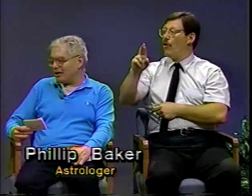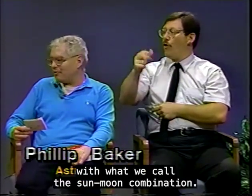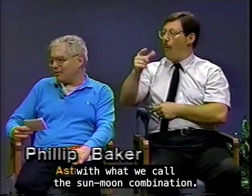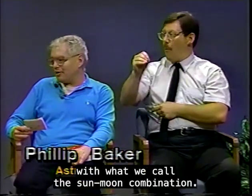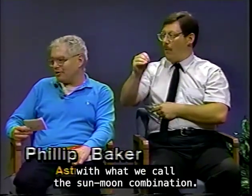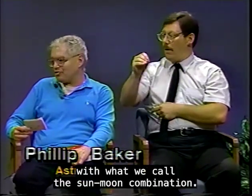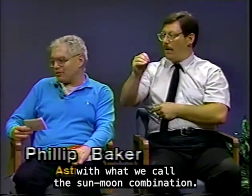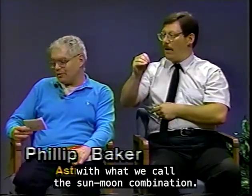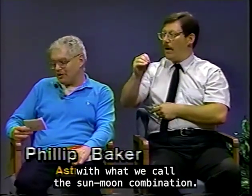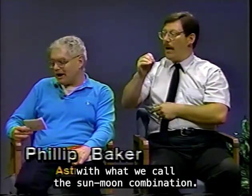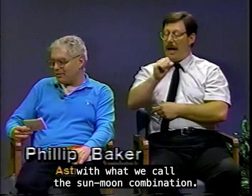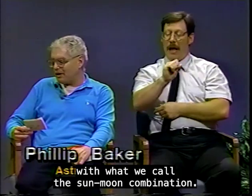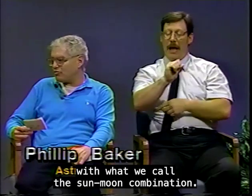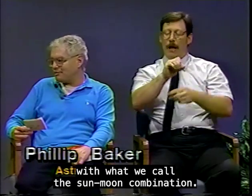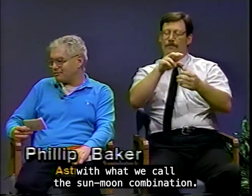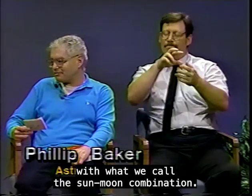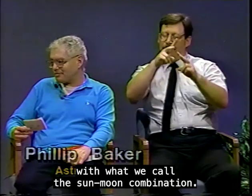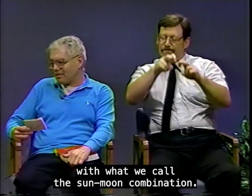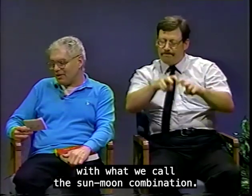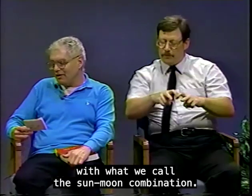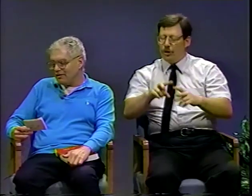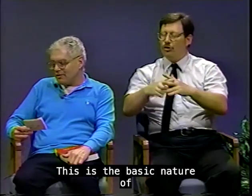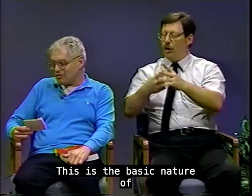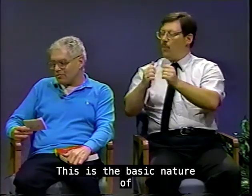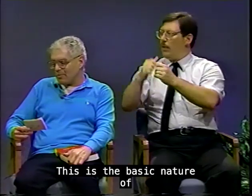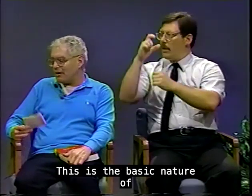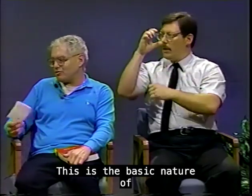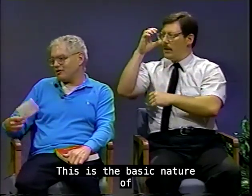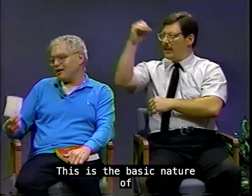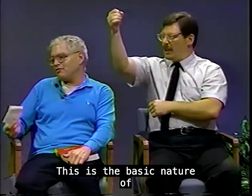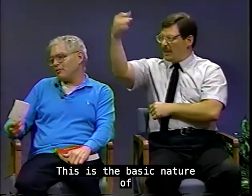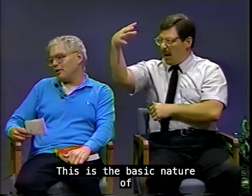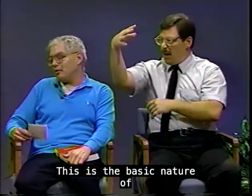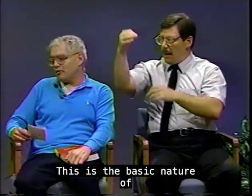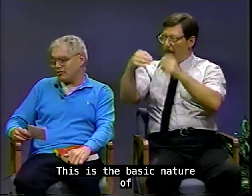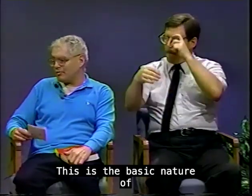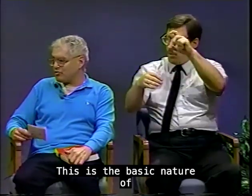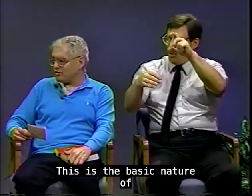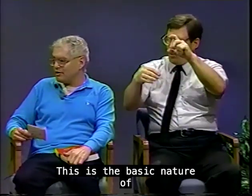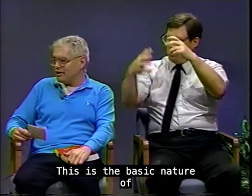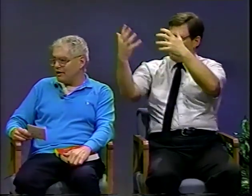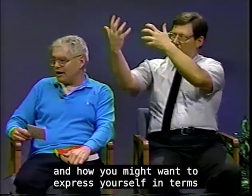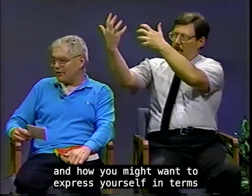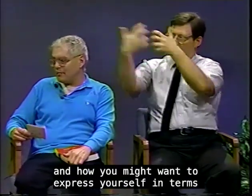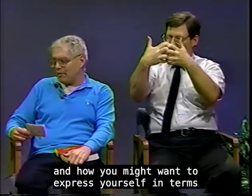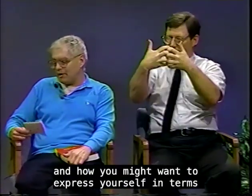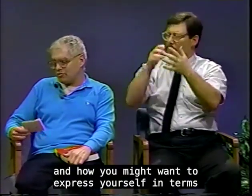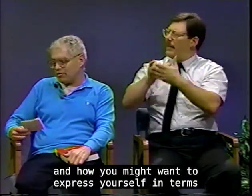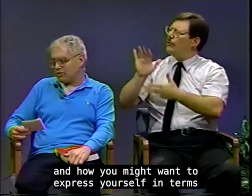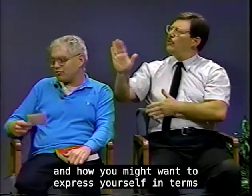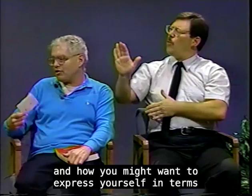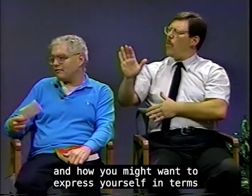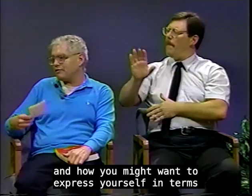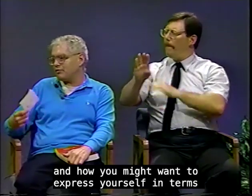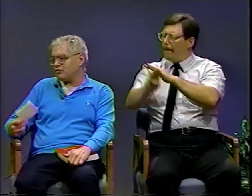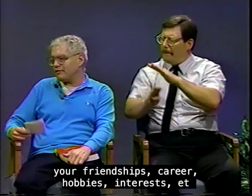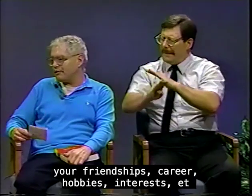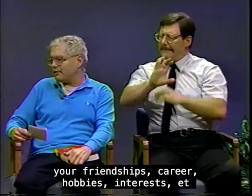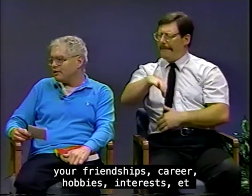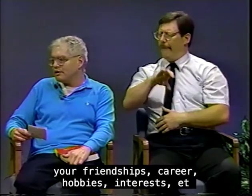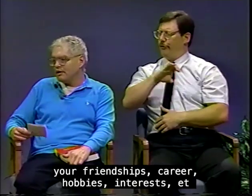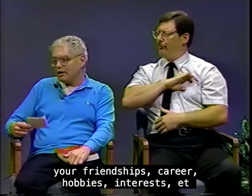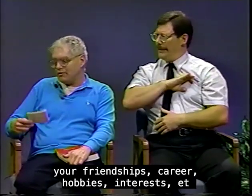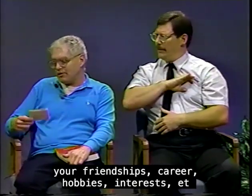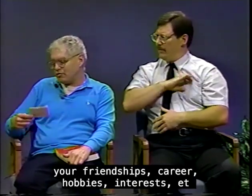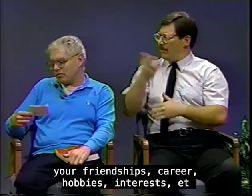always start out with what we call the sun-moon combination. This is the basic nature of the way you are as a person and how you might want to express yourself in terms of